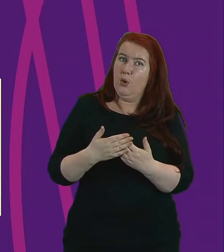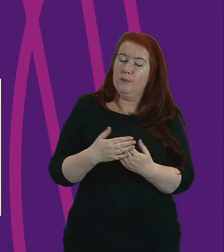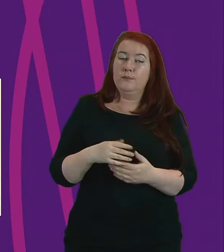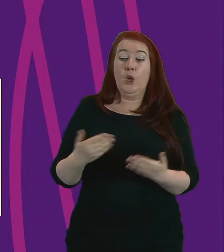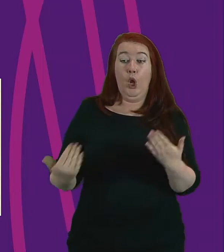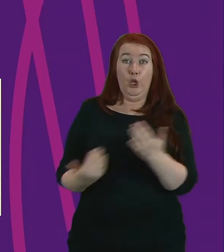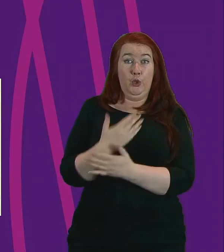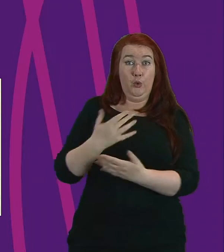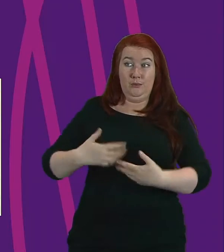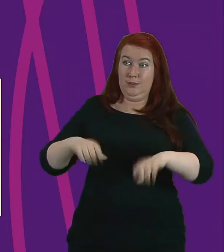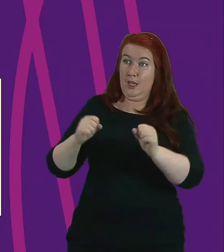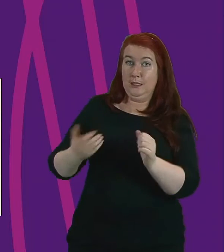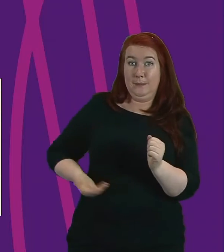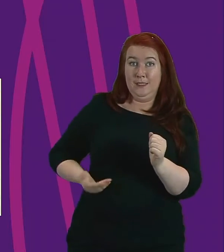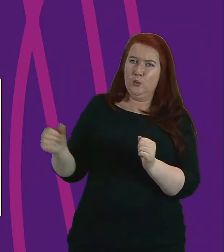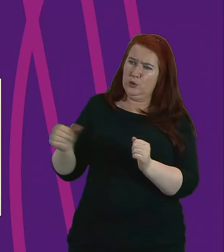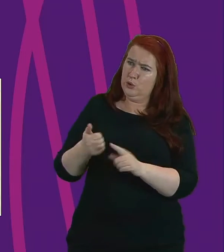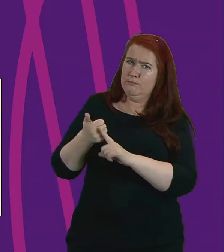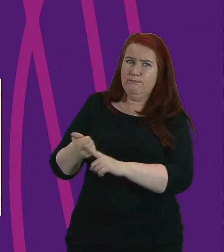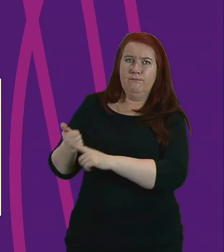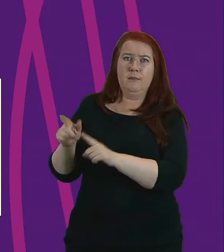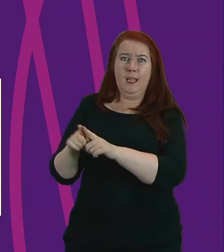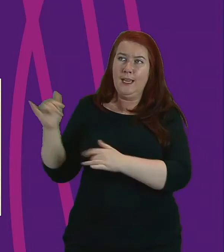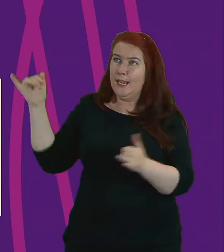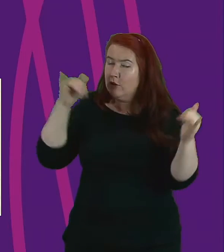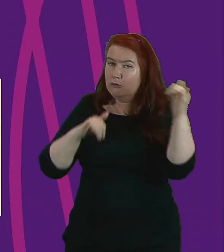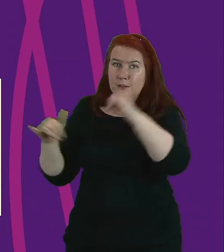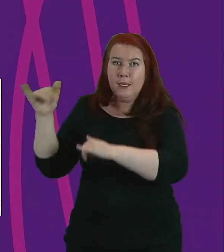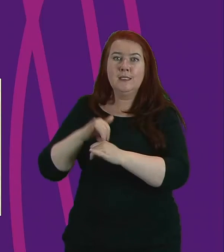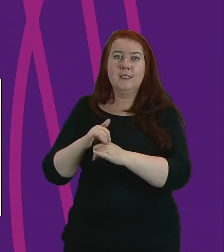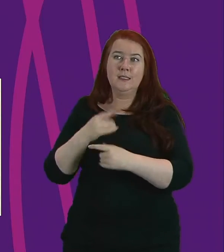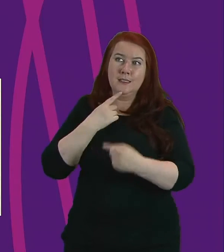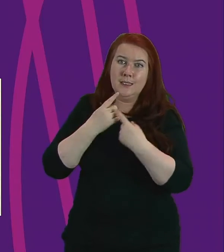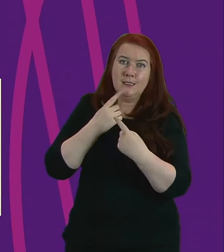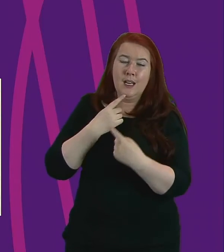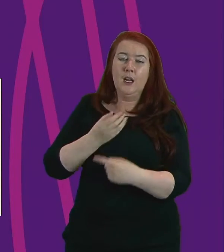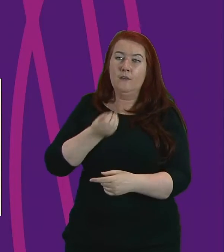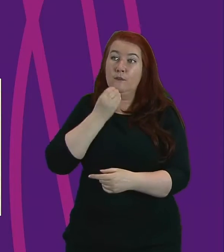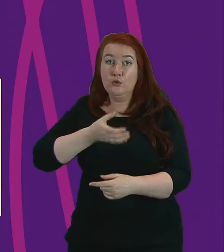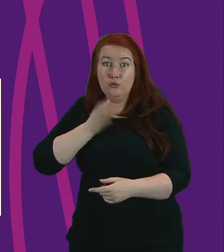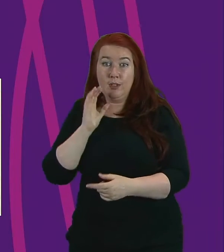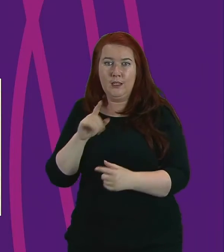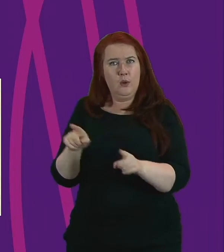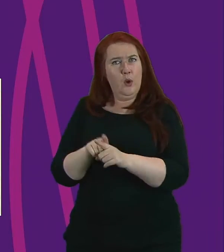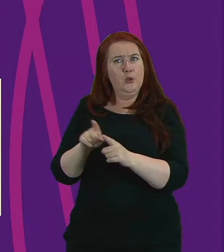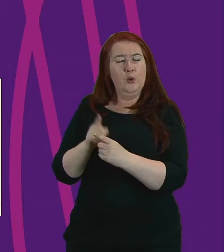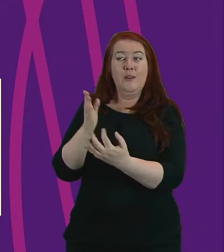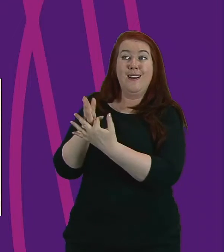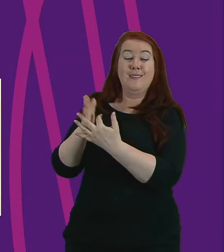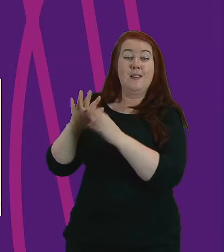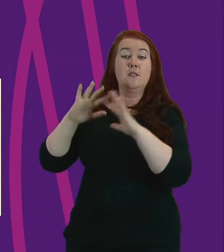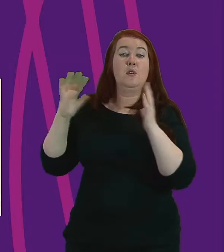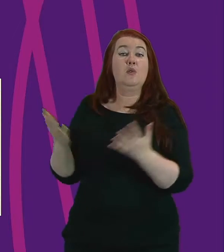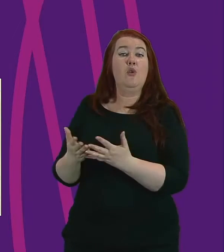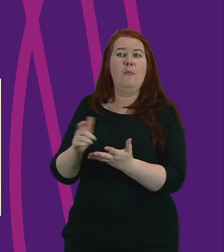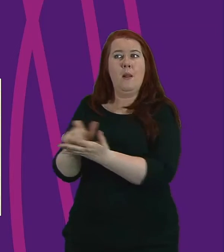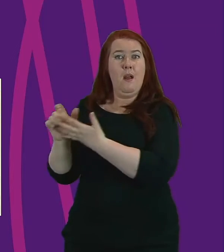productive export-led sectors, such as aerospace, data, food and drink, access growing global markets for sustainable goods and services.